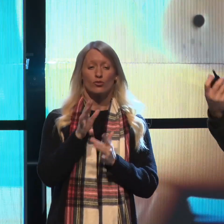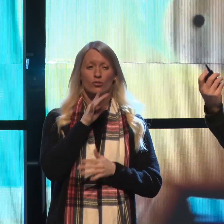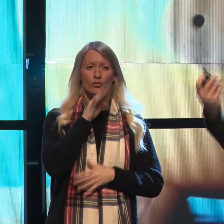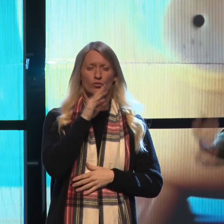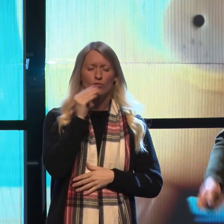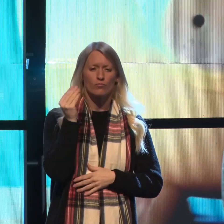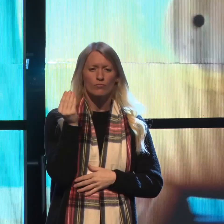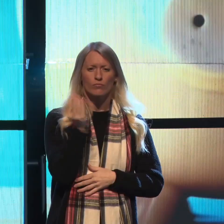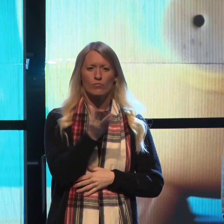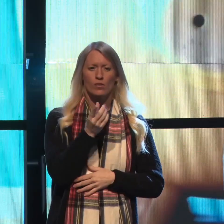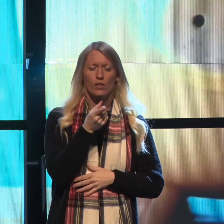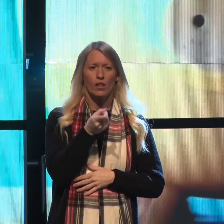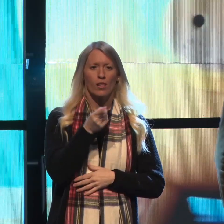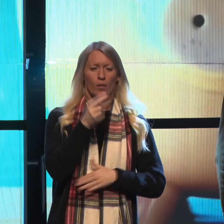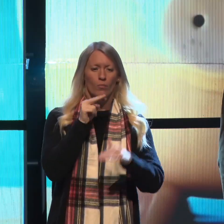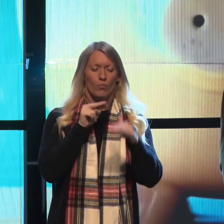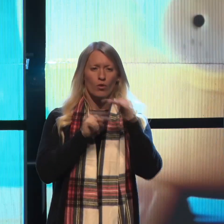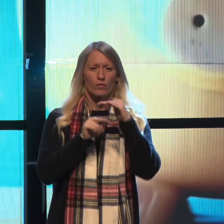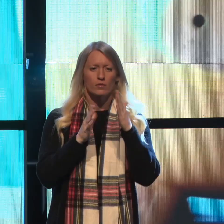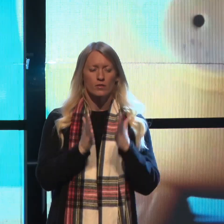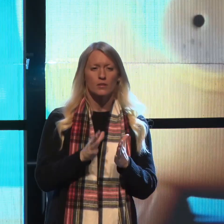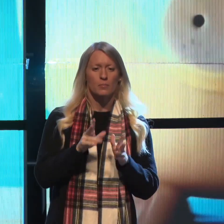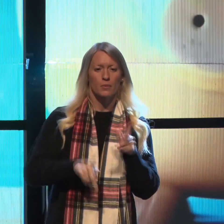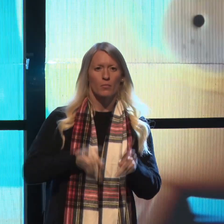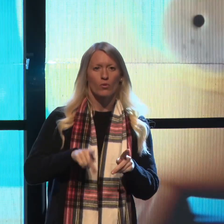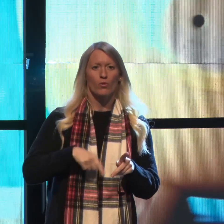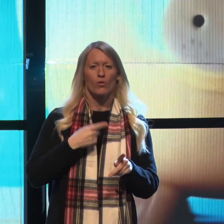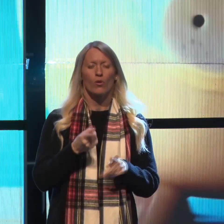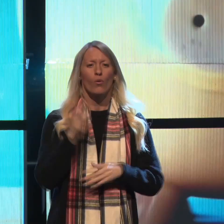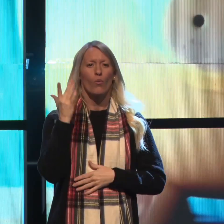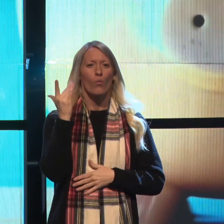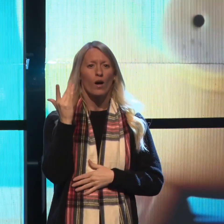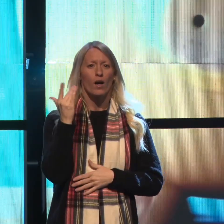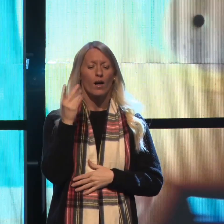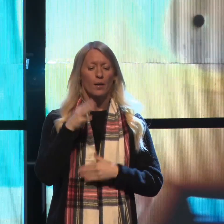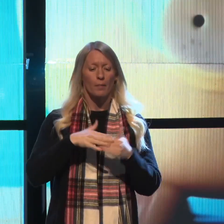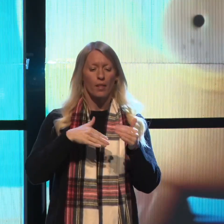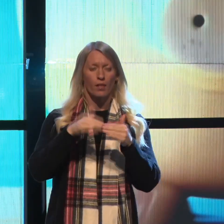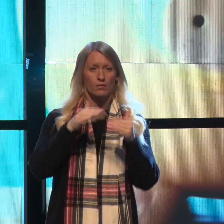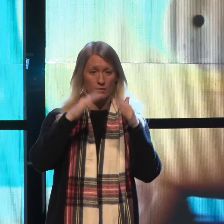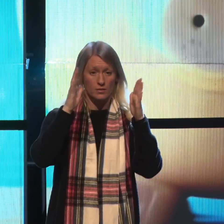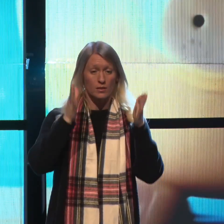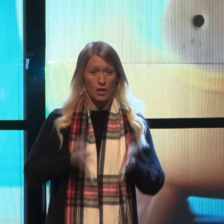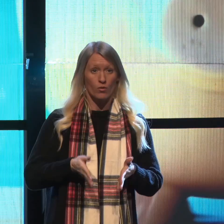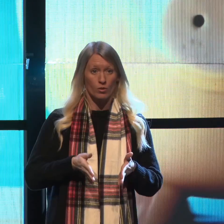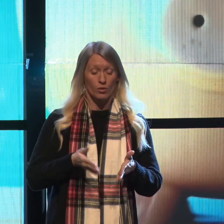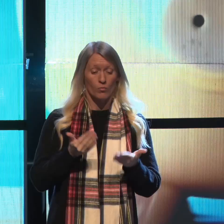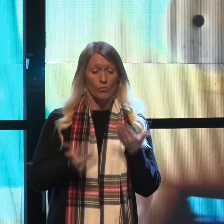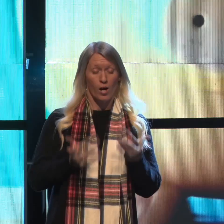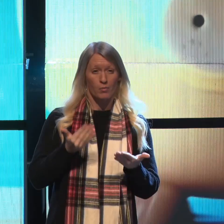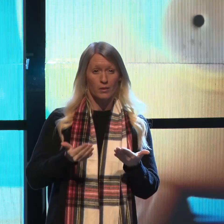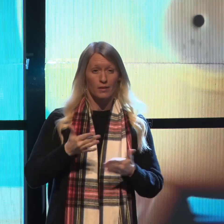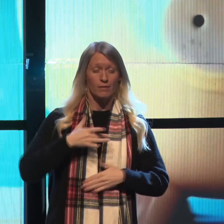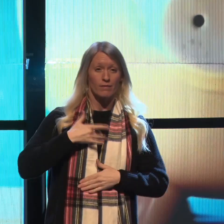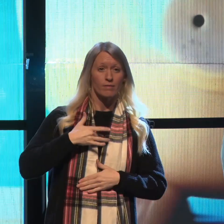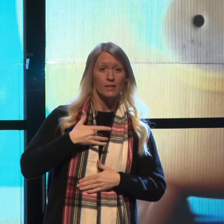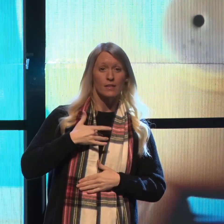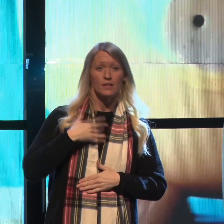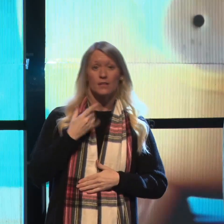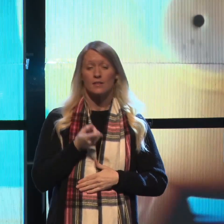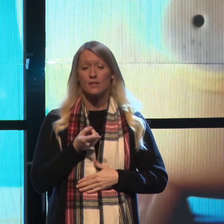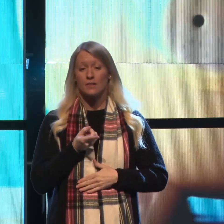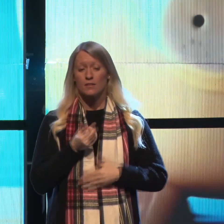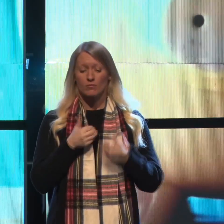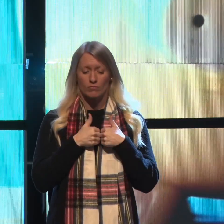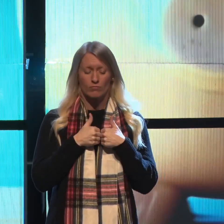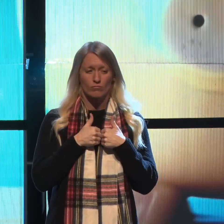They're going to build a tower. Why would you build a tower? You'd build a tower because you probably felt the sense of